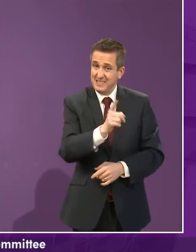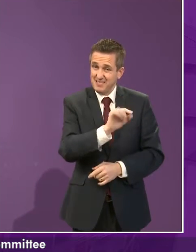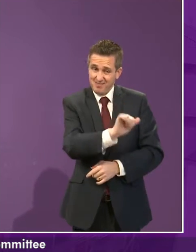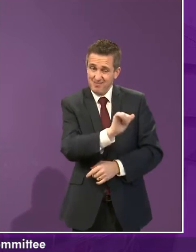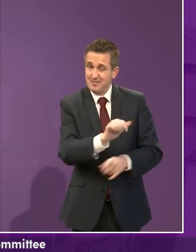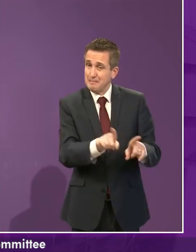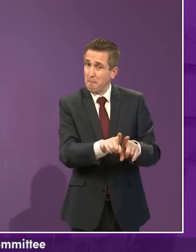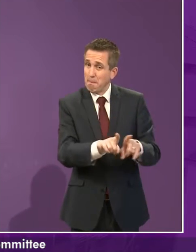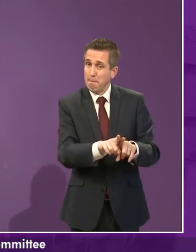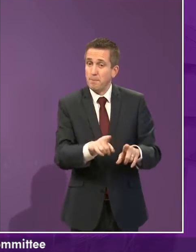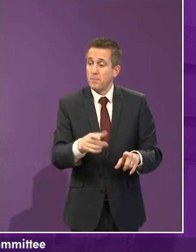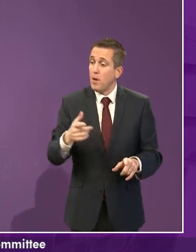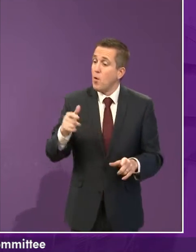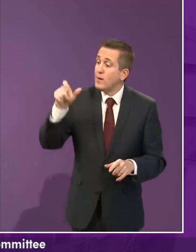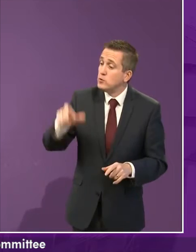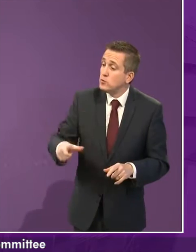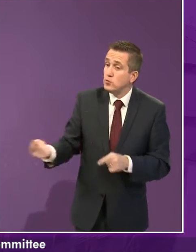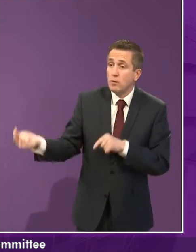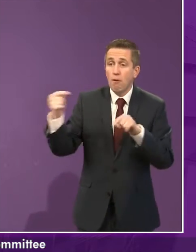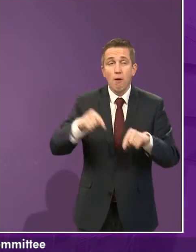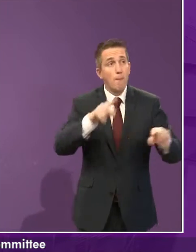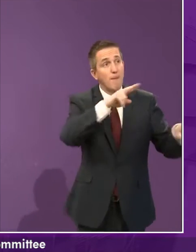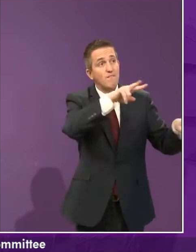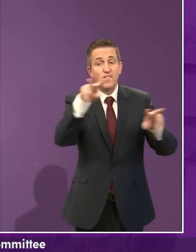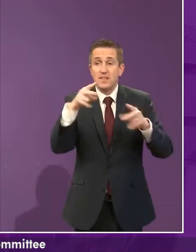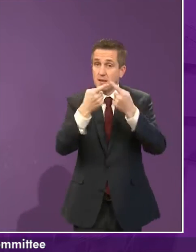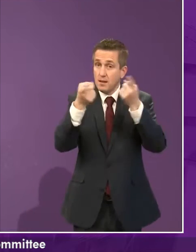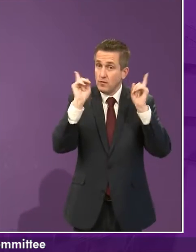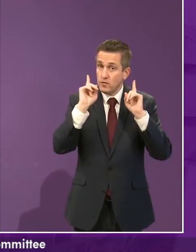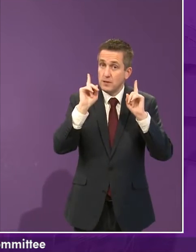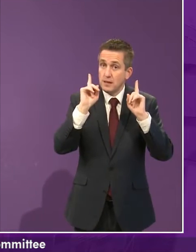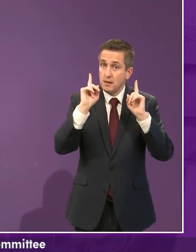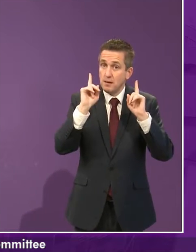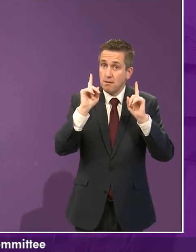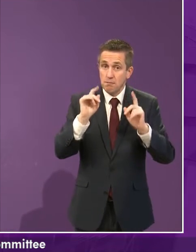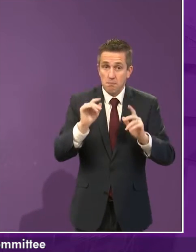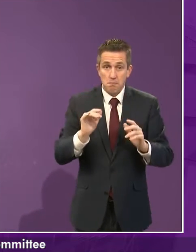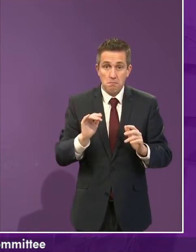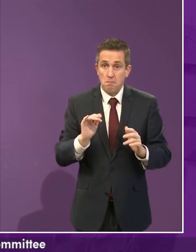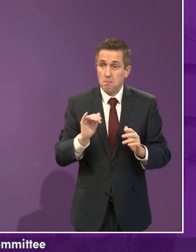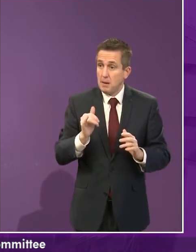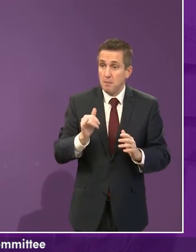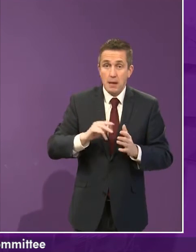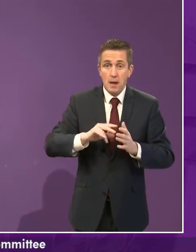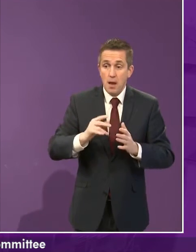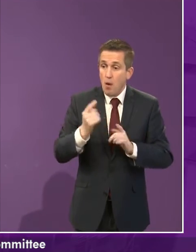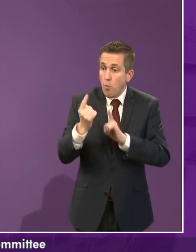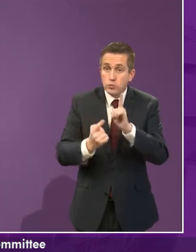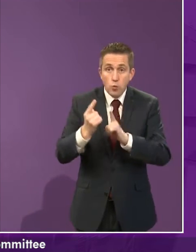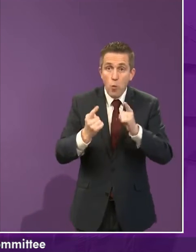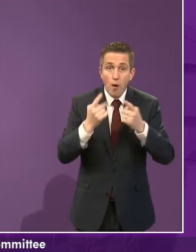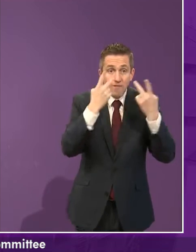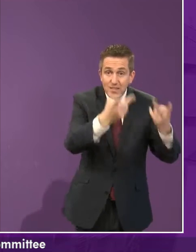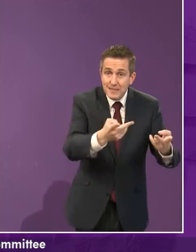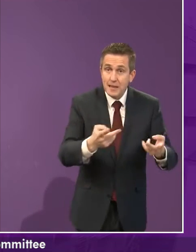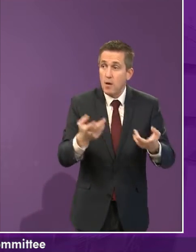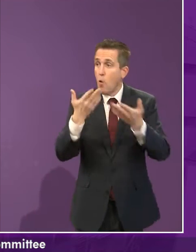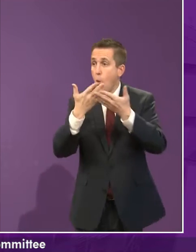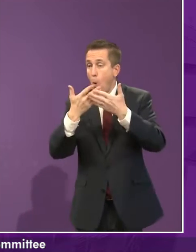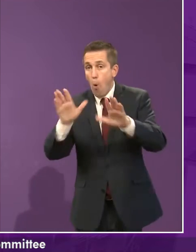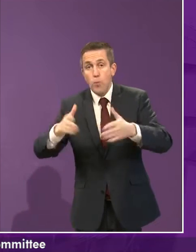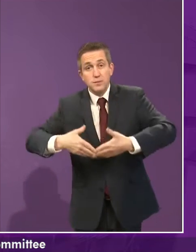to ensure that when students visit us on campus, whether that's an individual personalised visit or through open days,